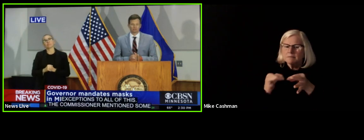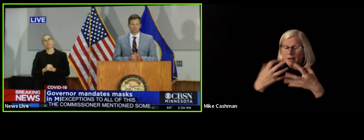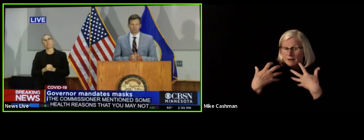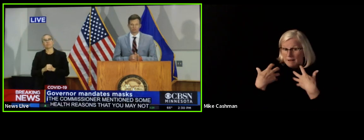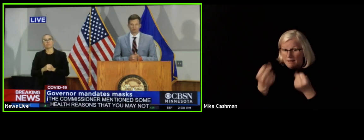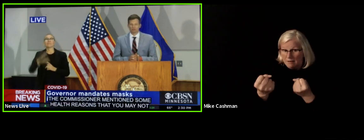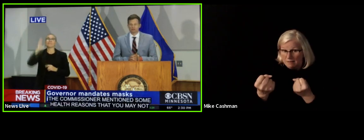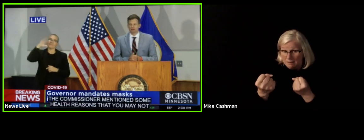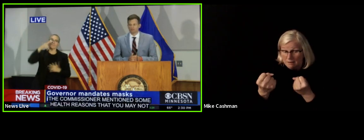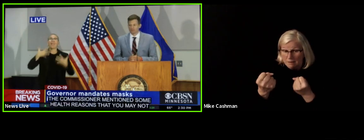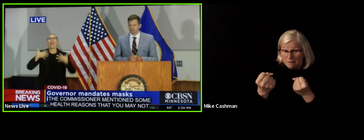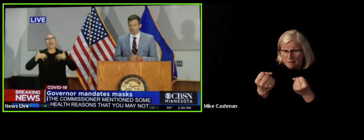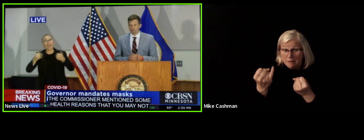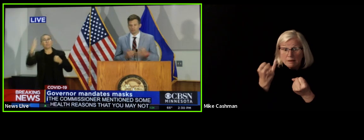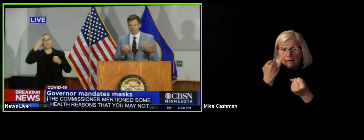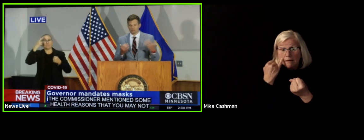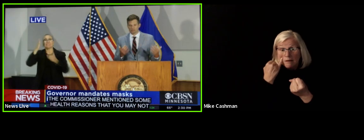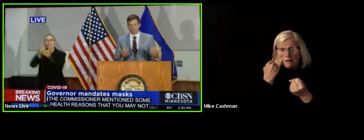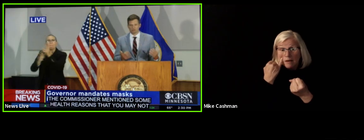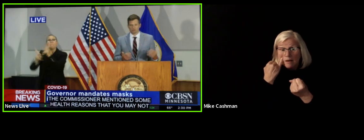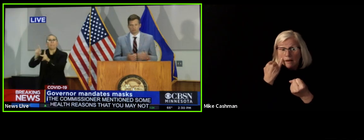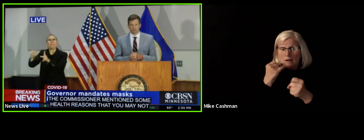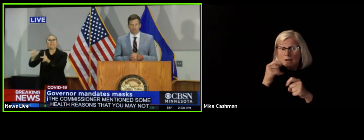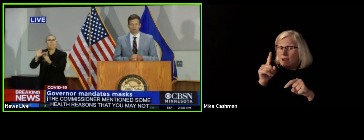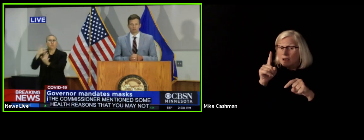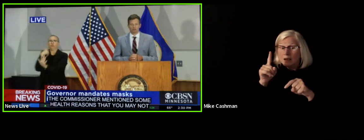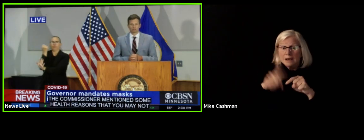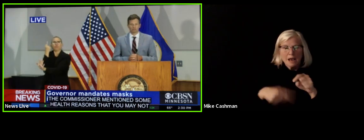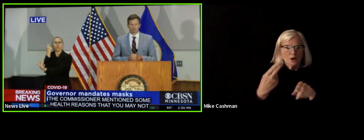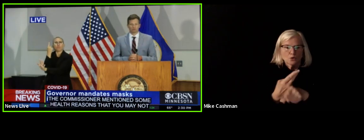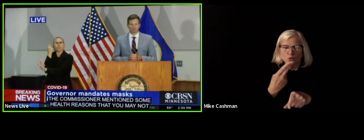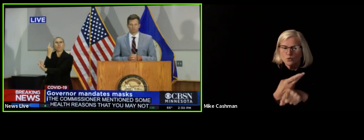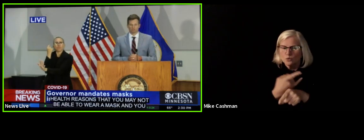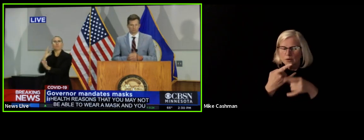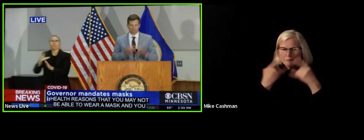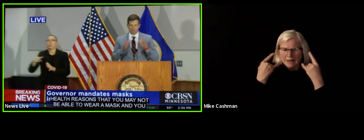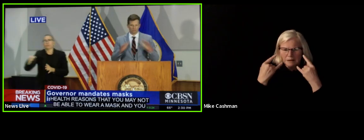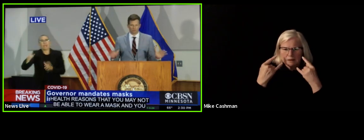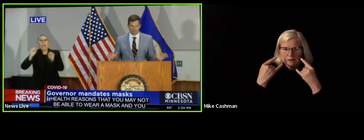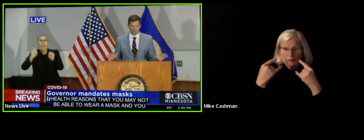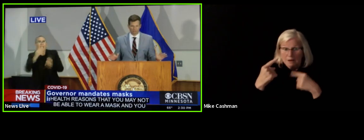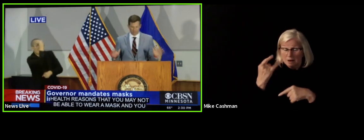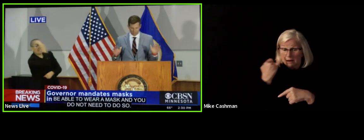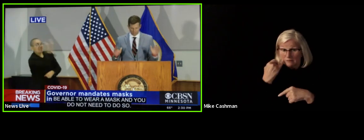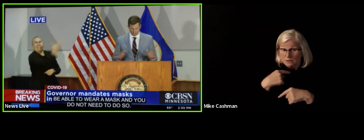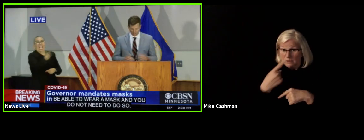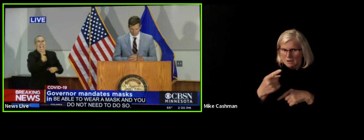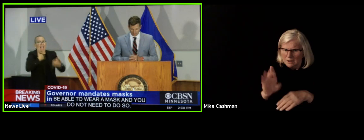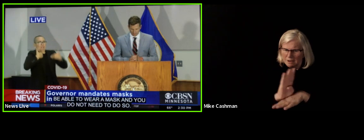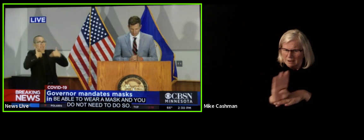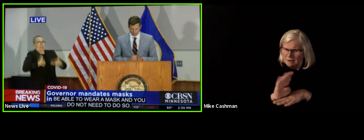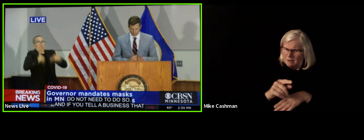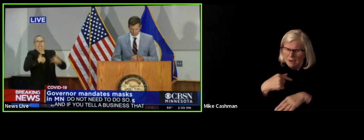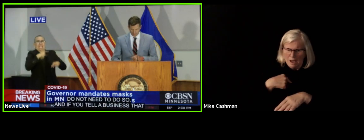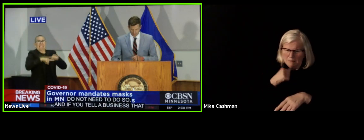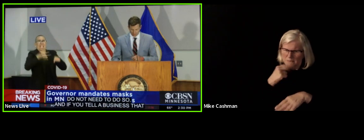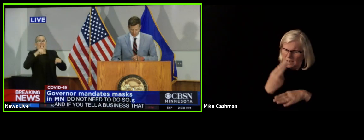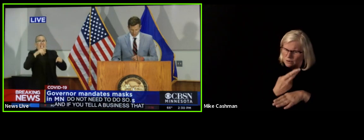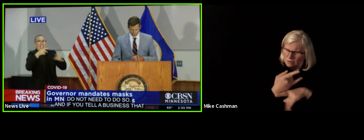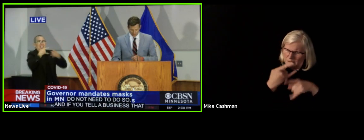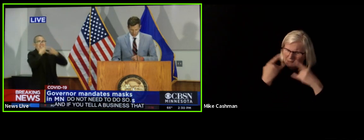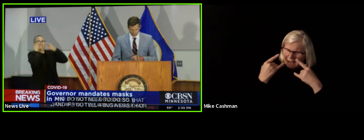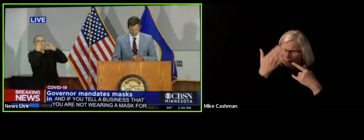need to do so. And if you tell a business that you are not wearing a mask for health reasons, that's where it ends. Businesses do not need to get into a conversation